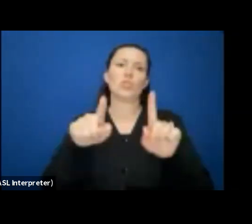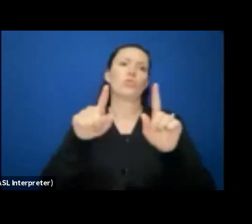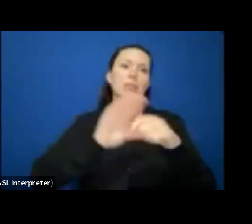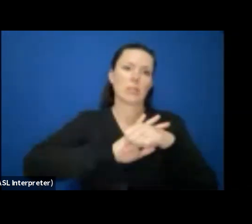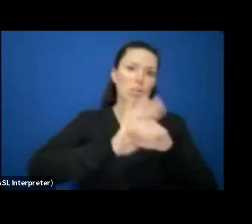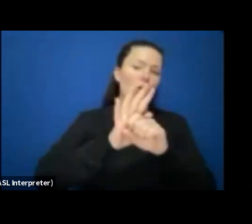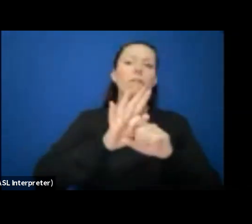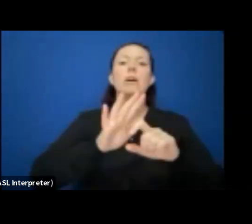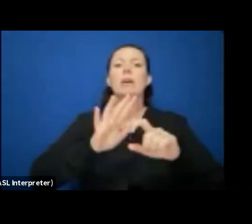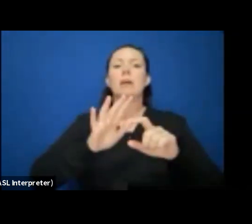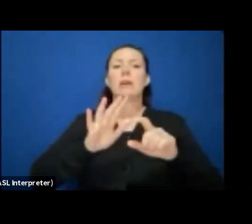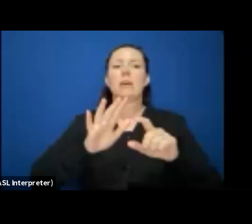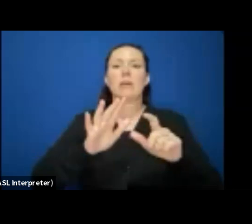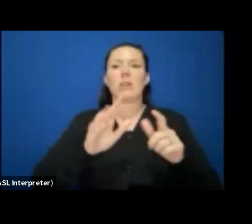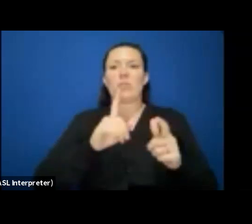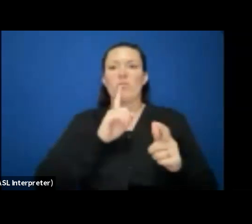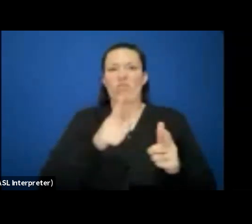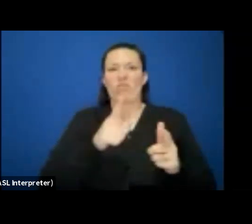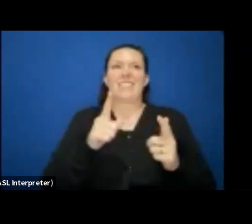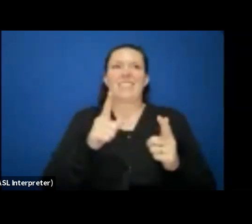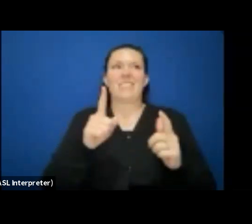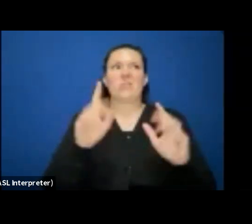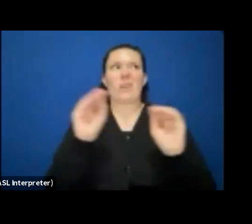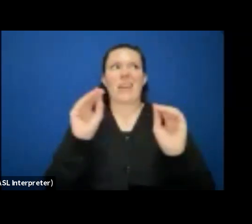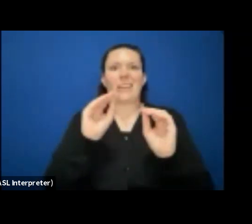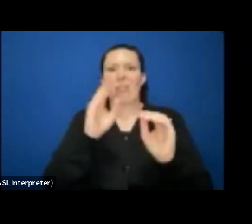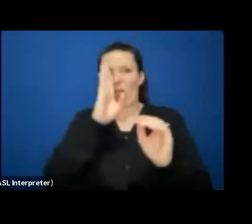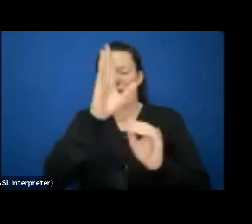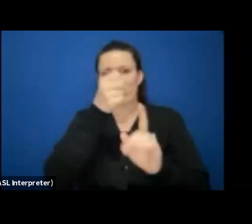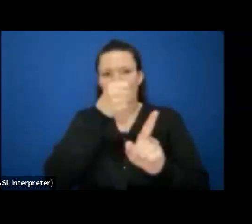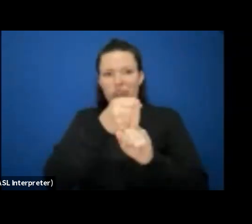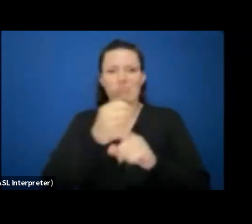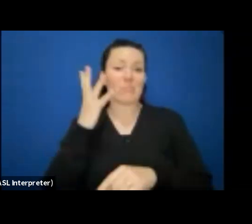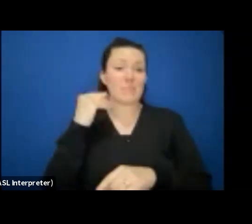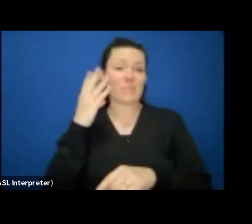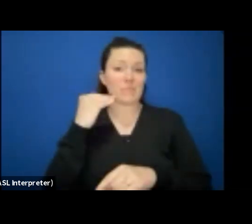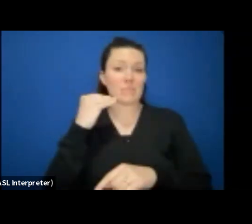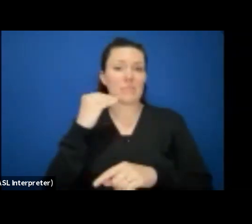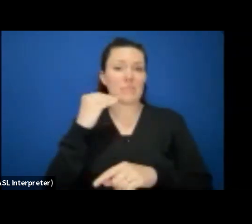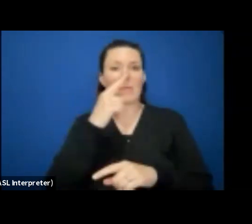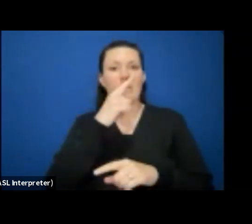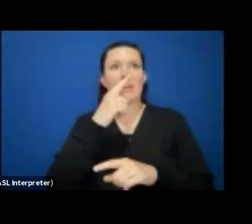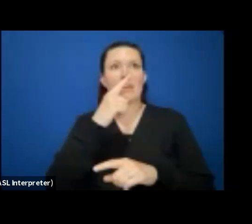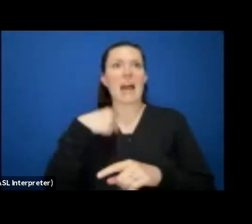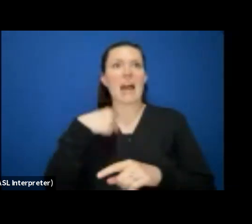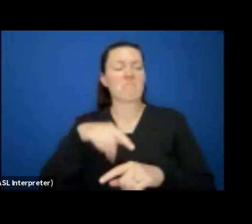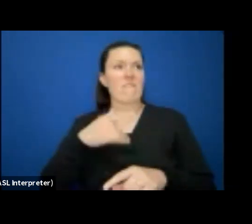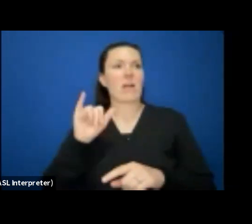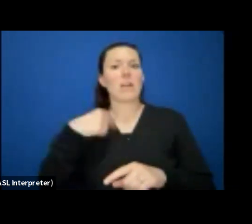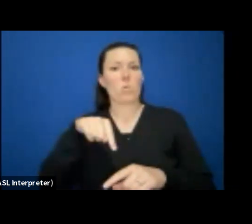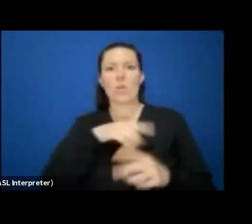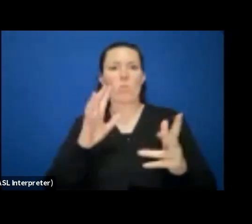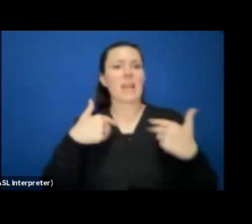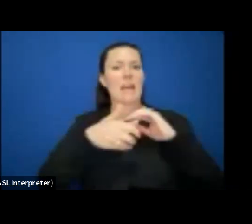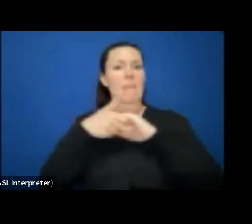pandemic. We didn't have any experience at all running like an emergency program. We were able to get into